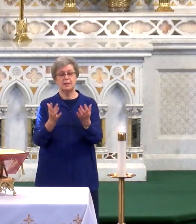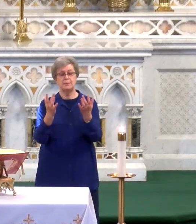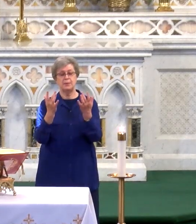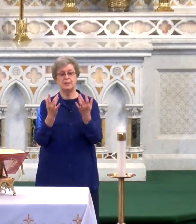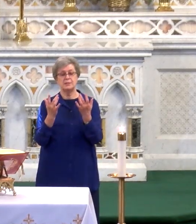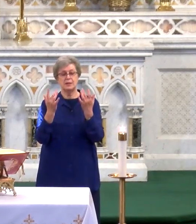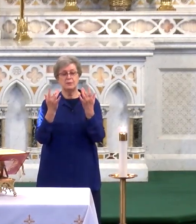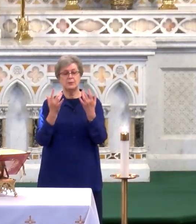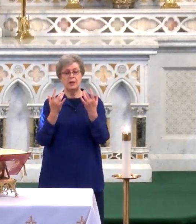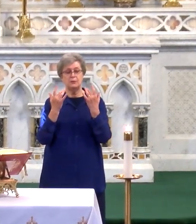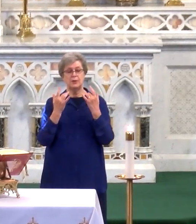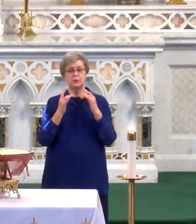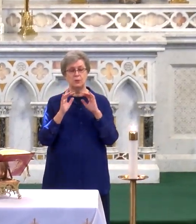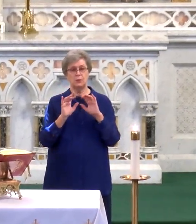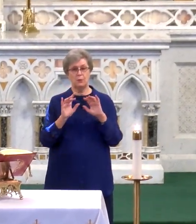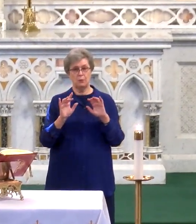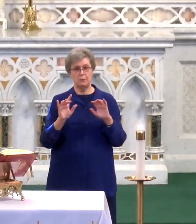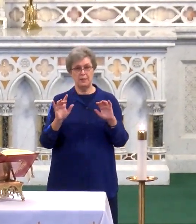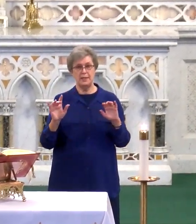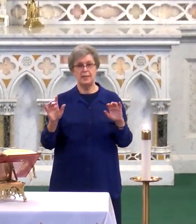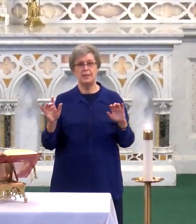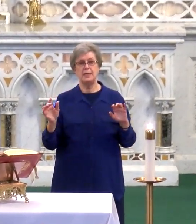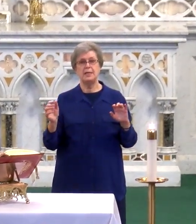nobis, miserere